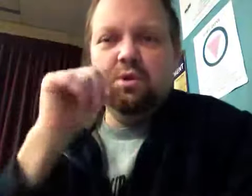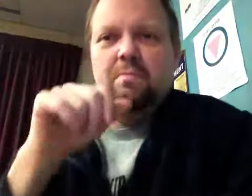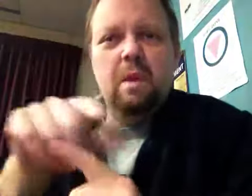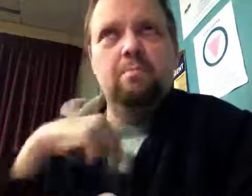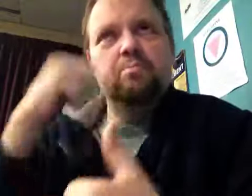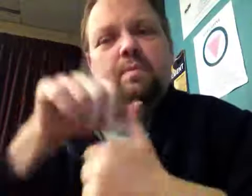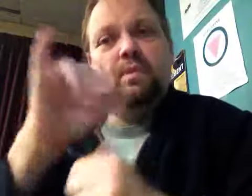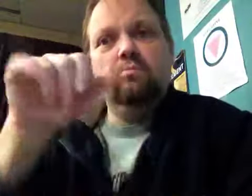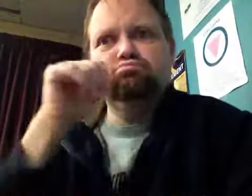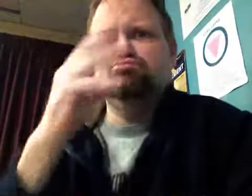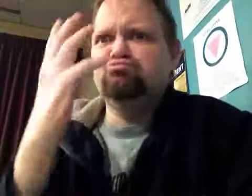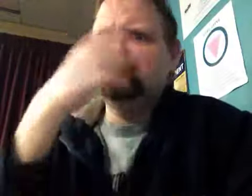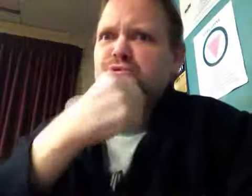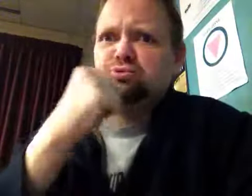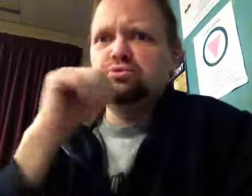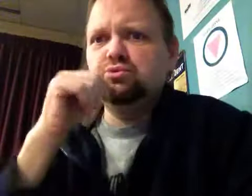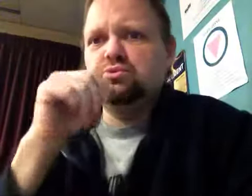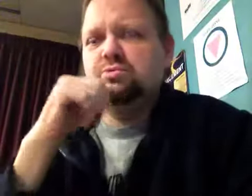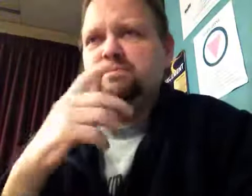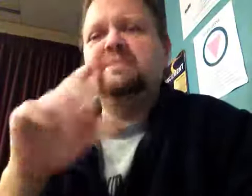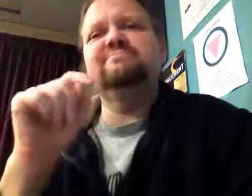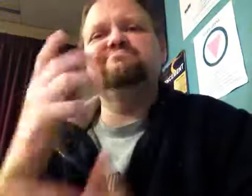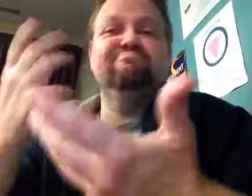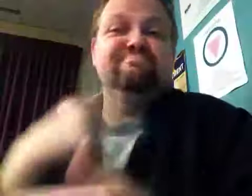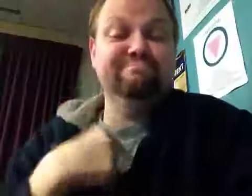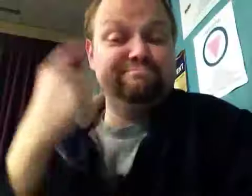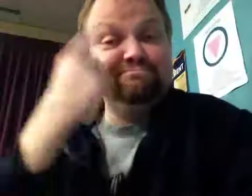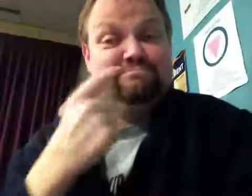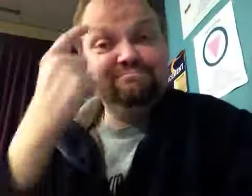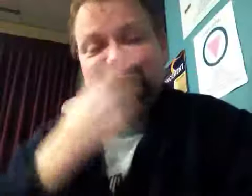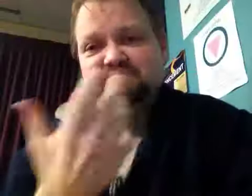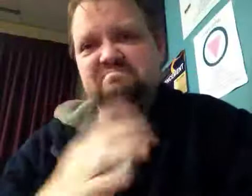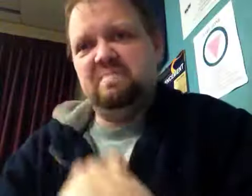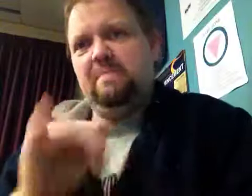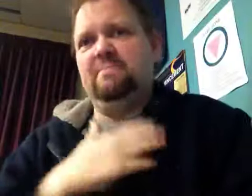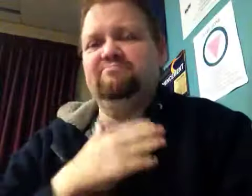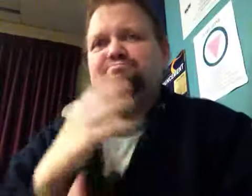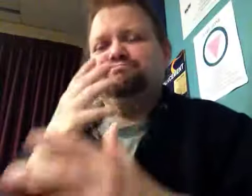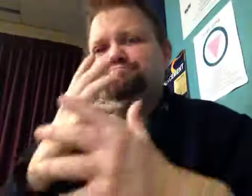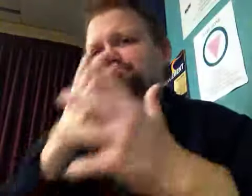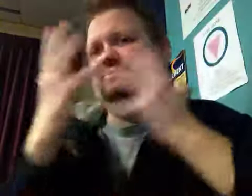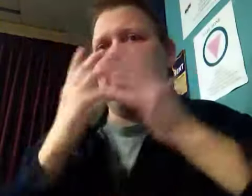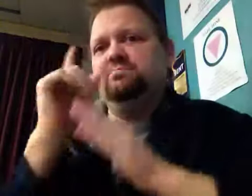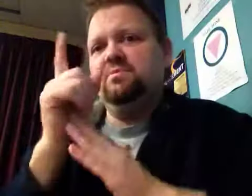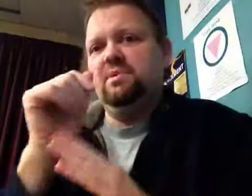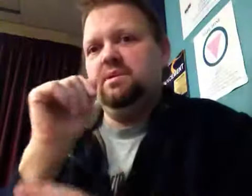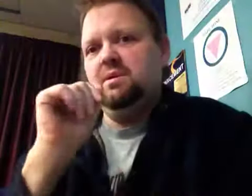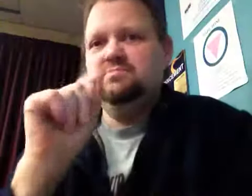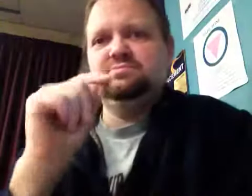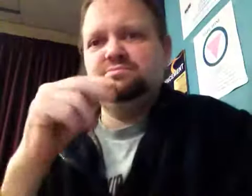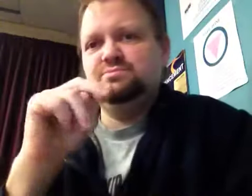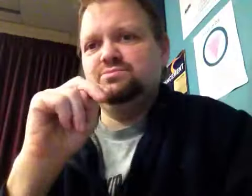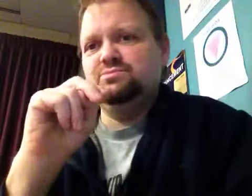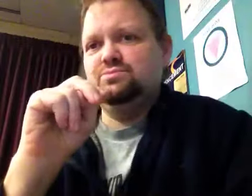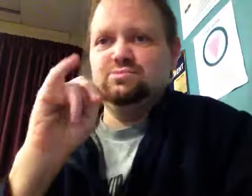own accountability office if anything the VA is telling us can be proven or can be proven to be true, and the answer is